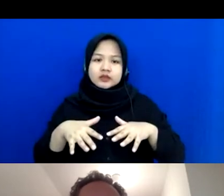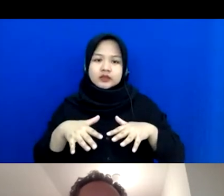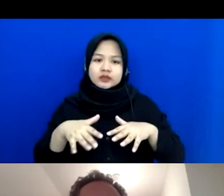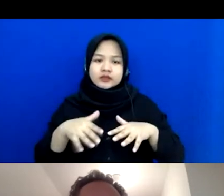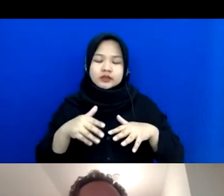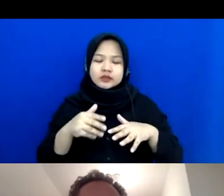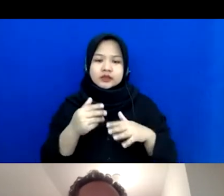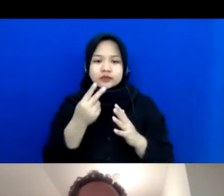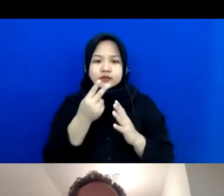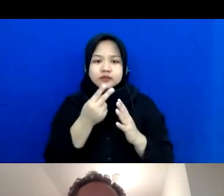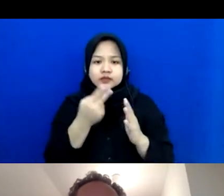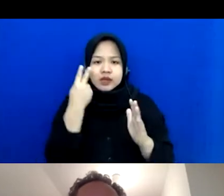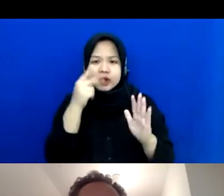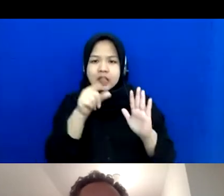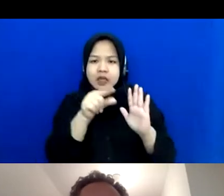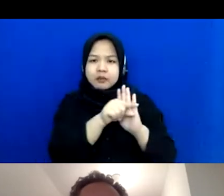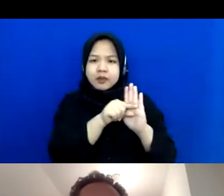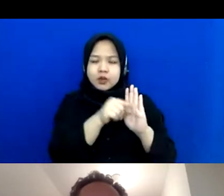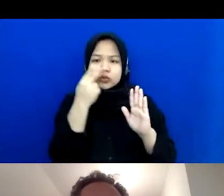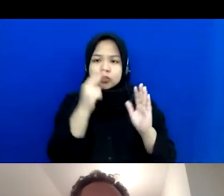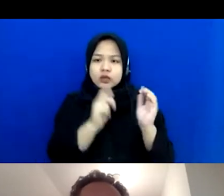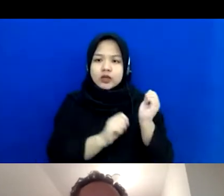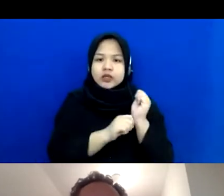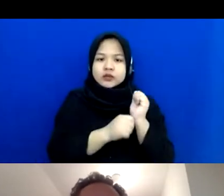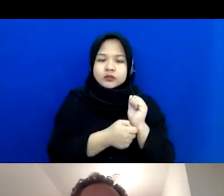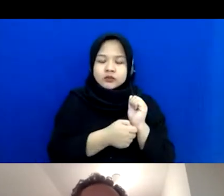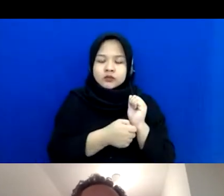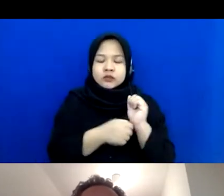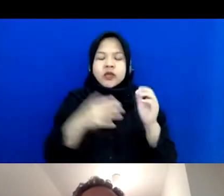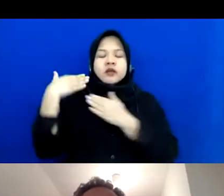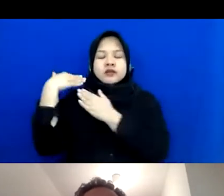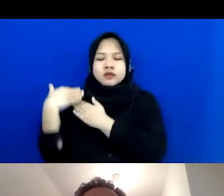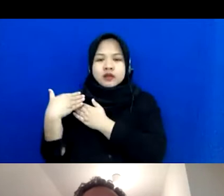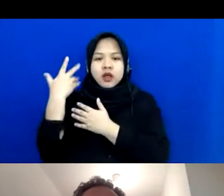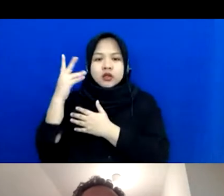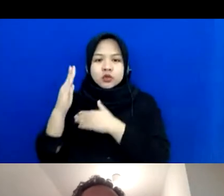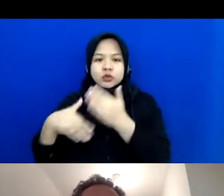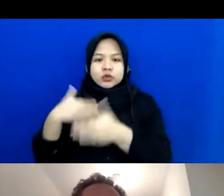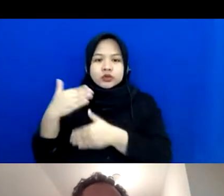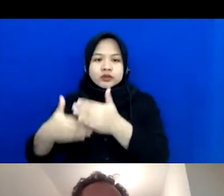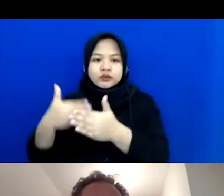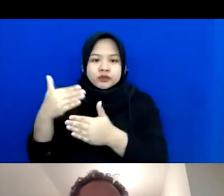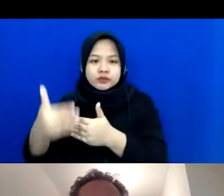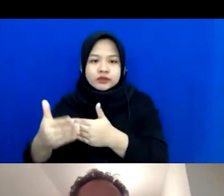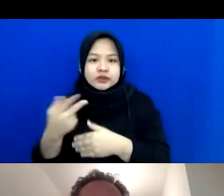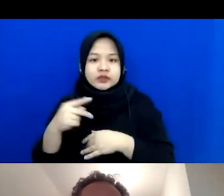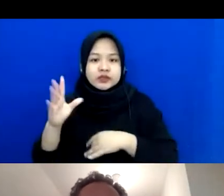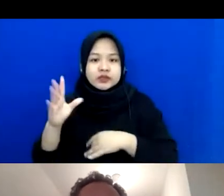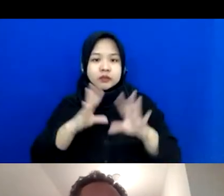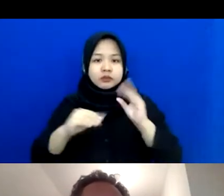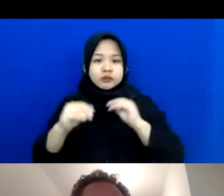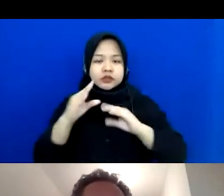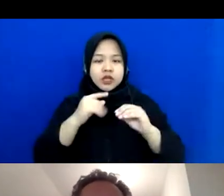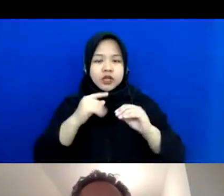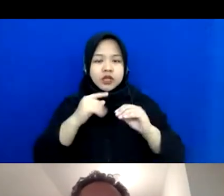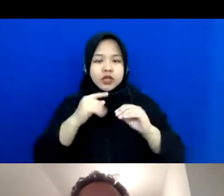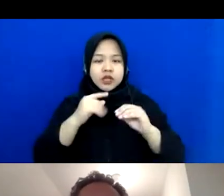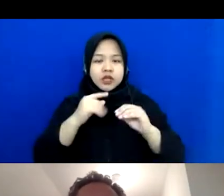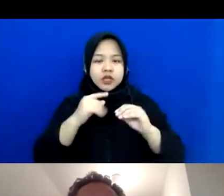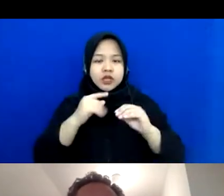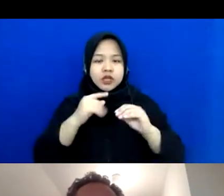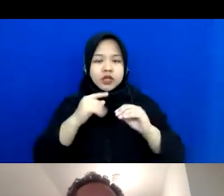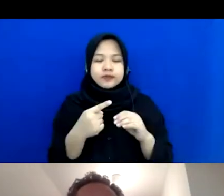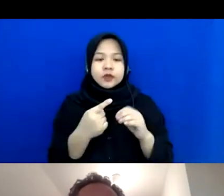is labeled as responsible or sustainable or ESG. So we are talking about immense resources.